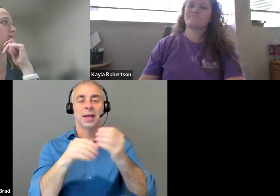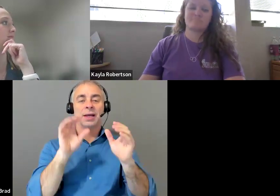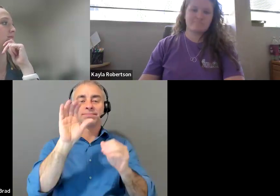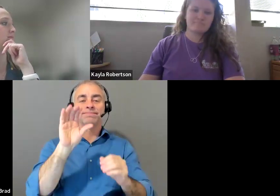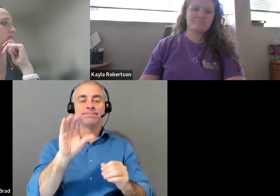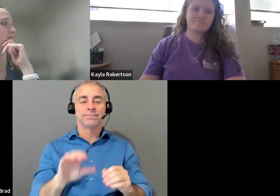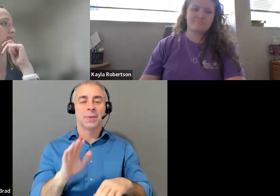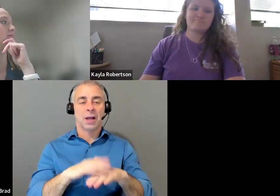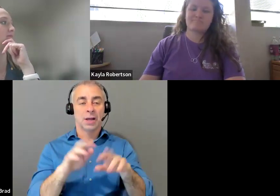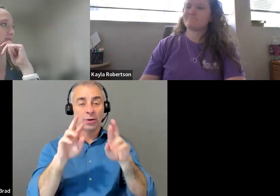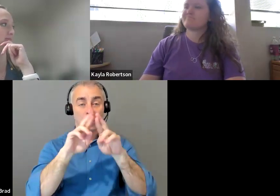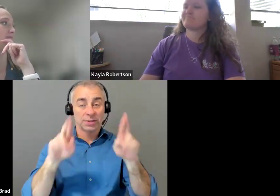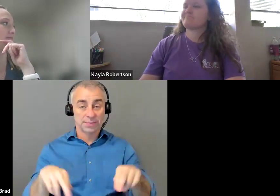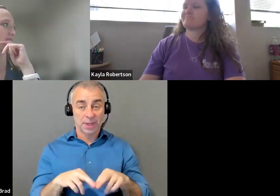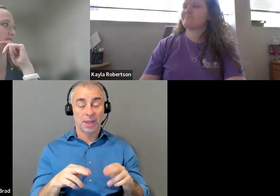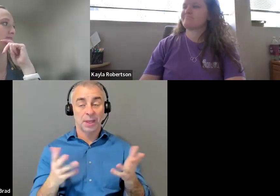little bit,